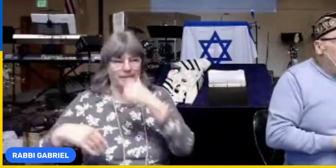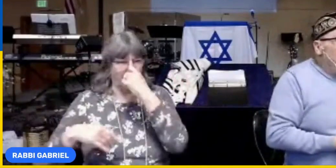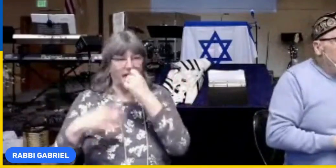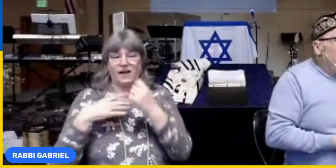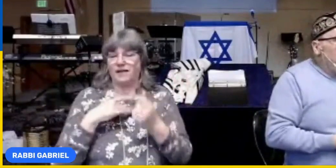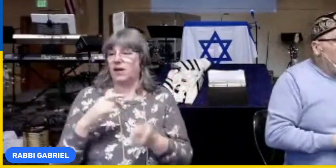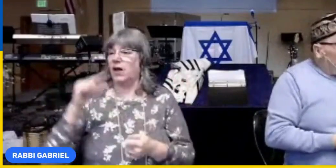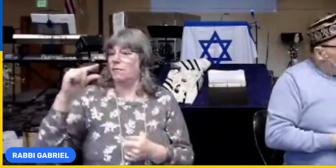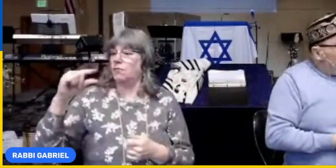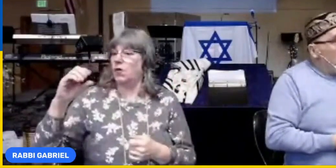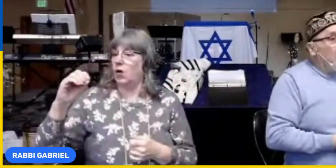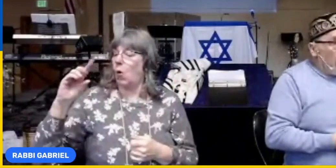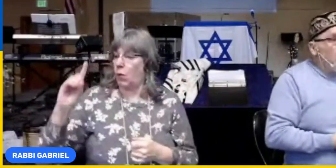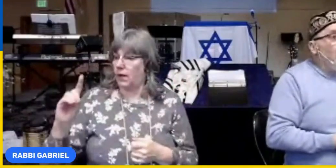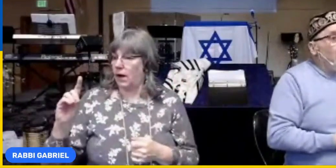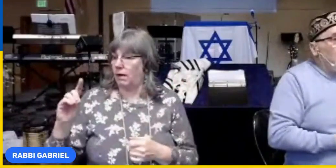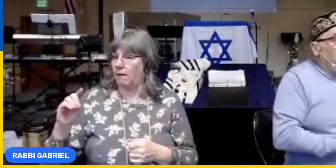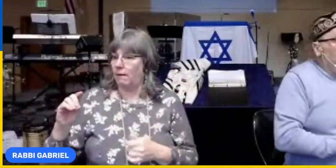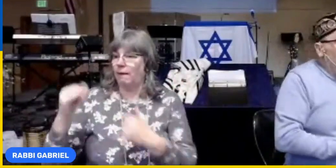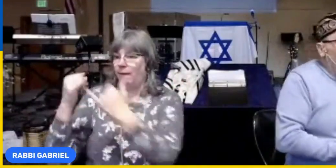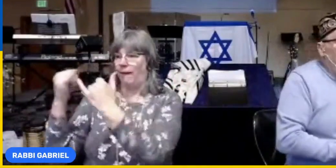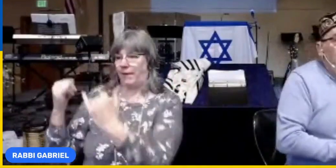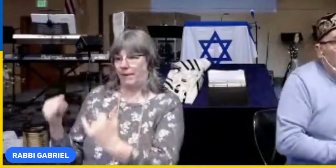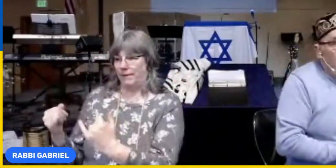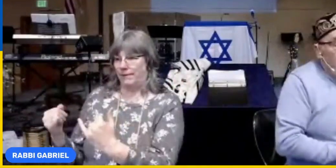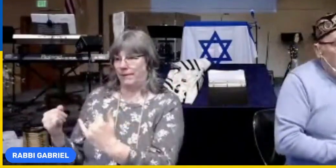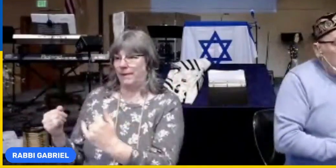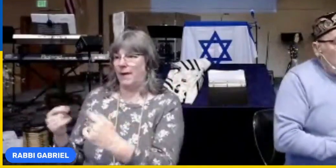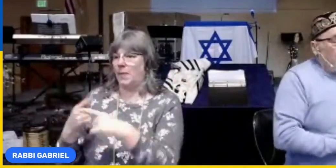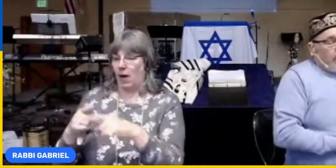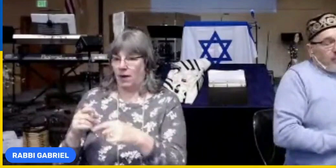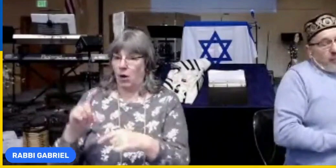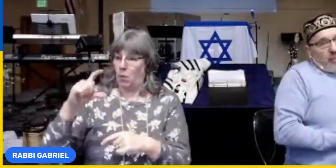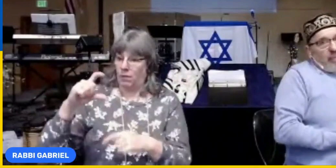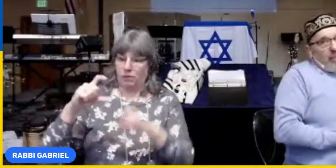just, you know, God, big G, that's God. You know, same thing.